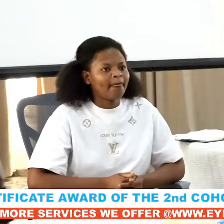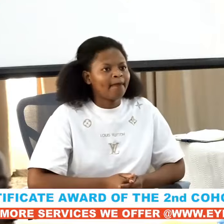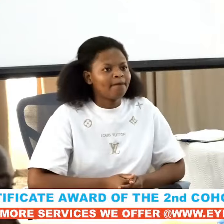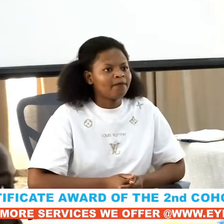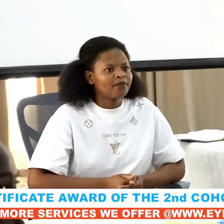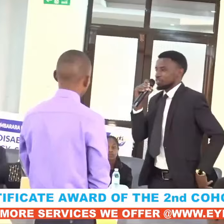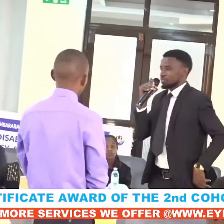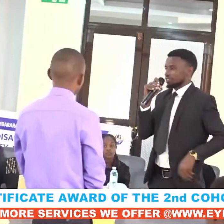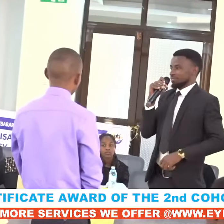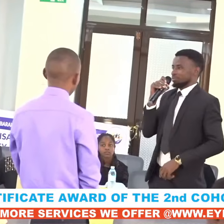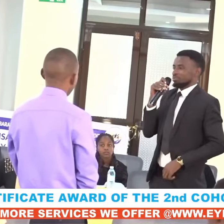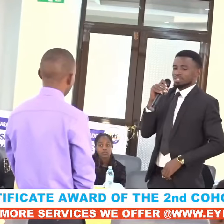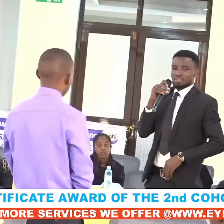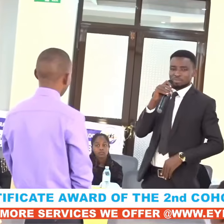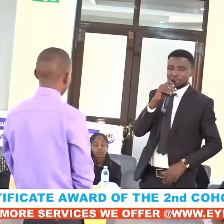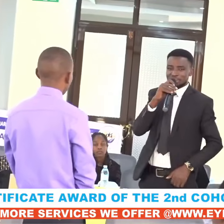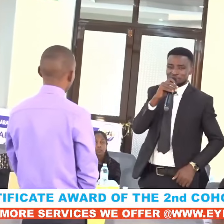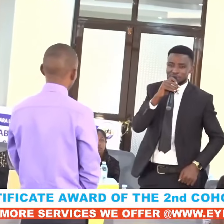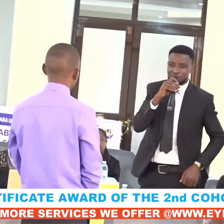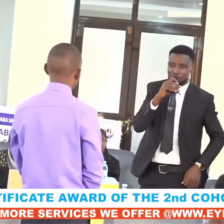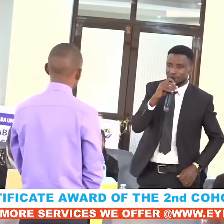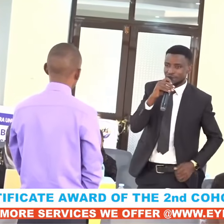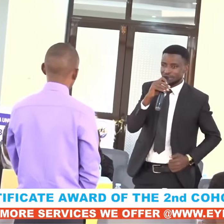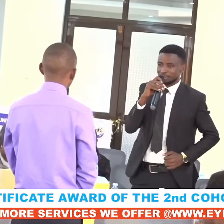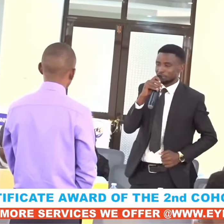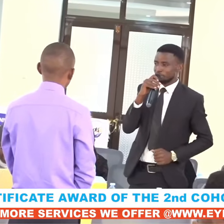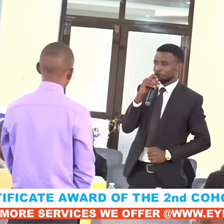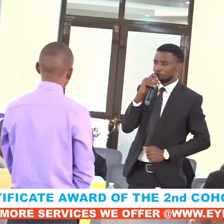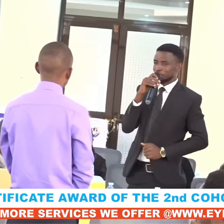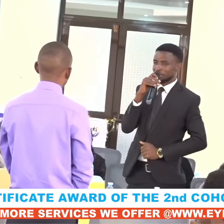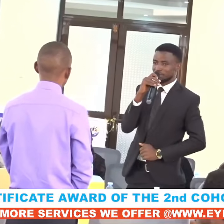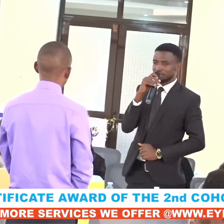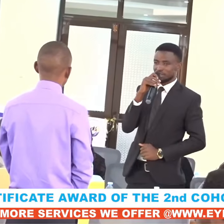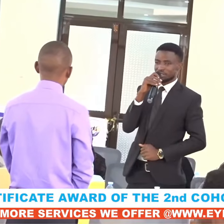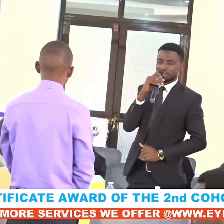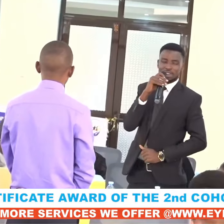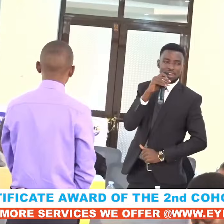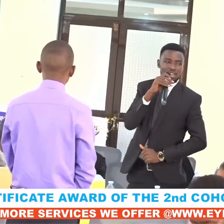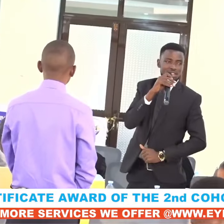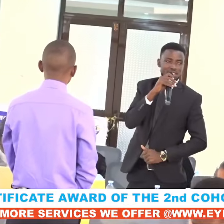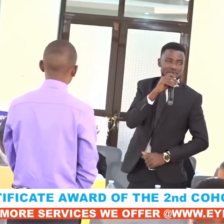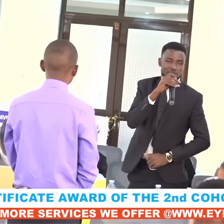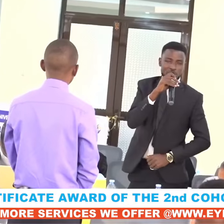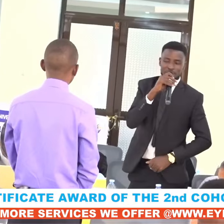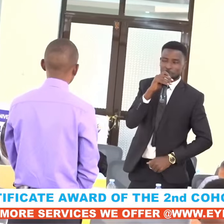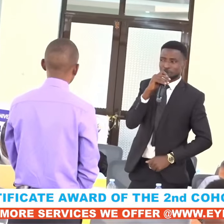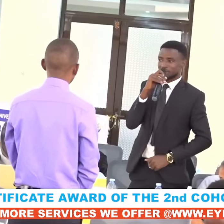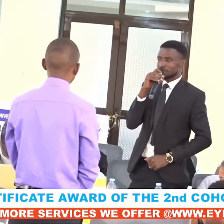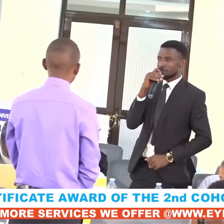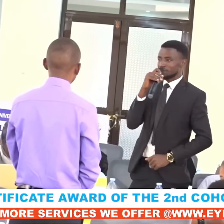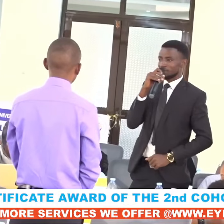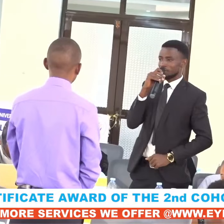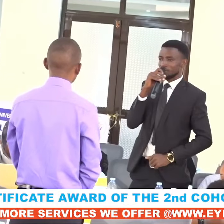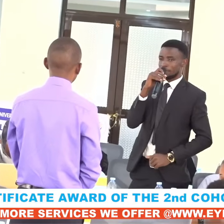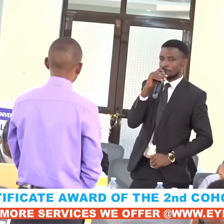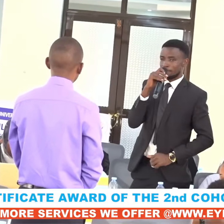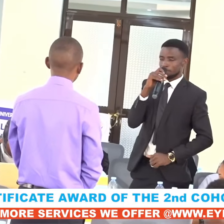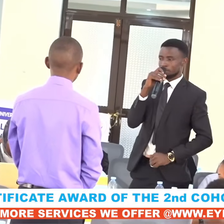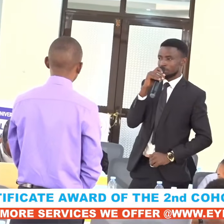Good afternoon, everyone. My name is Brian Muganjizi, and I'm on the committee